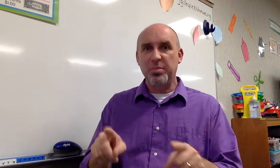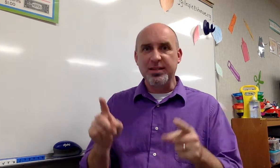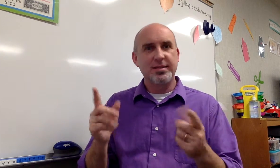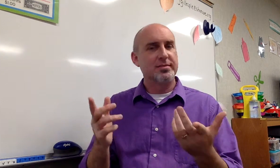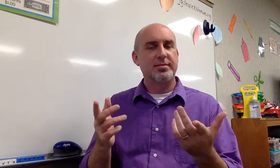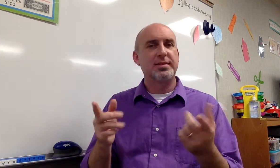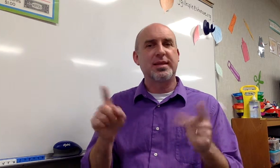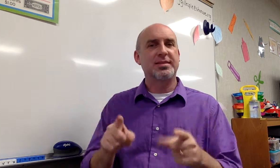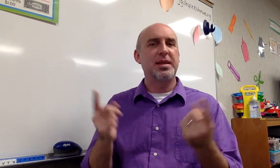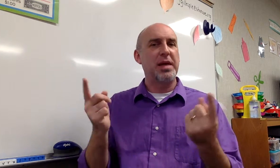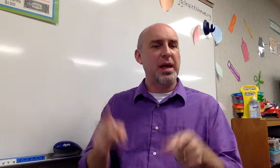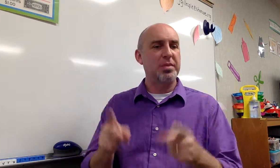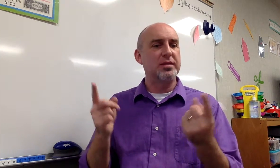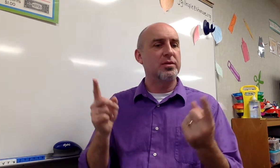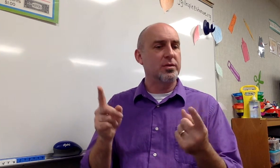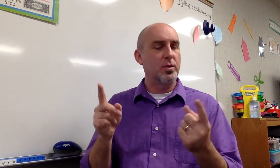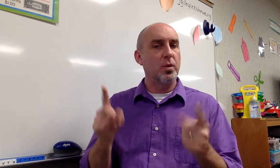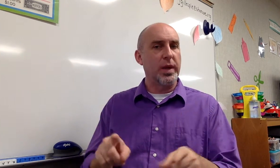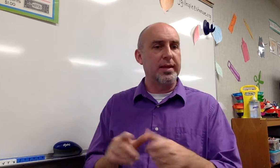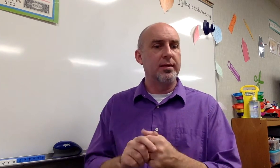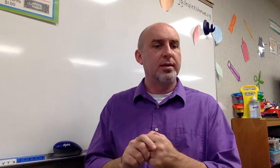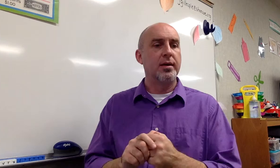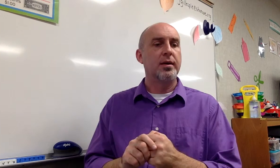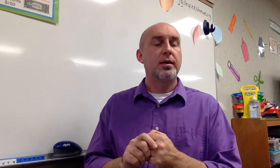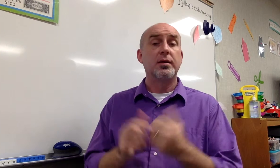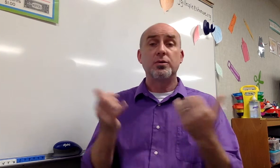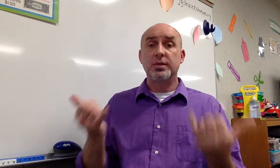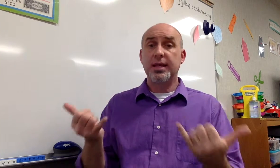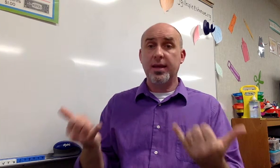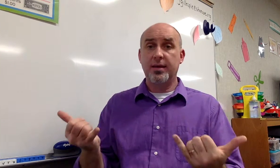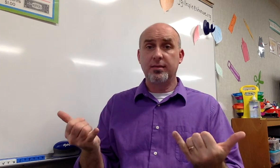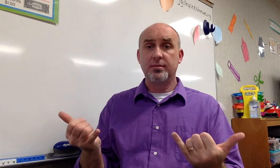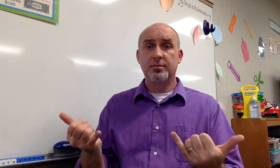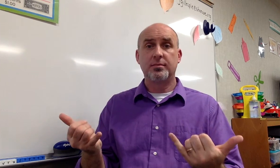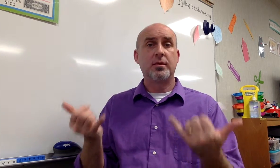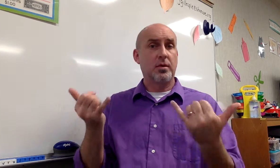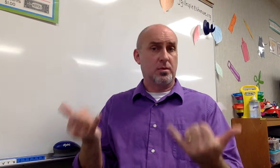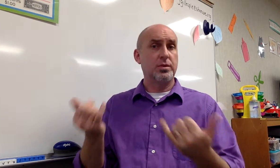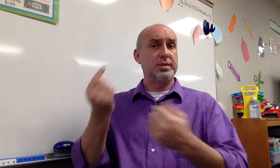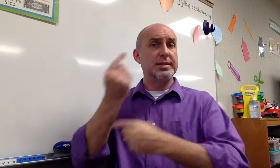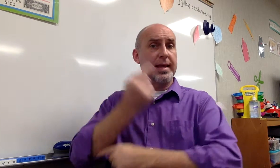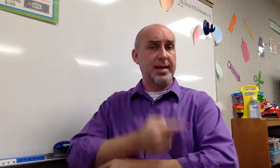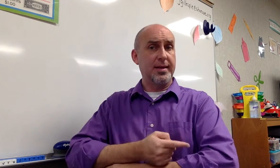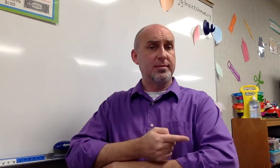Happened, so it's kind of the same, happened or when. Today or today.